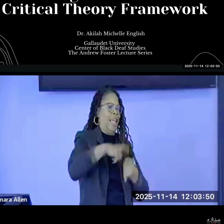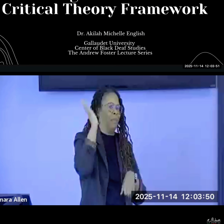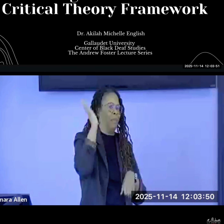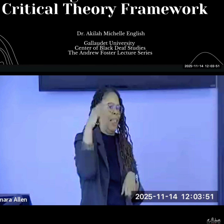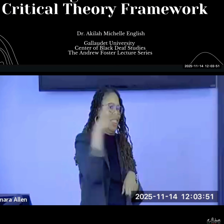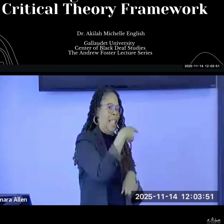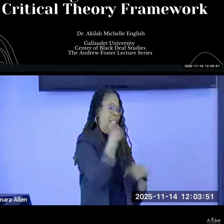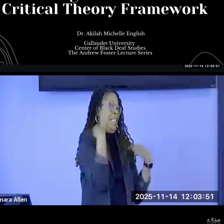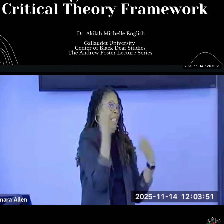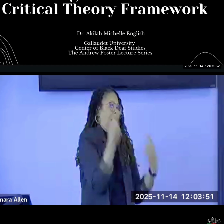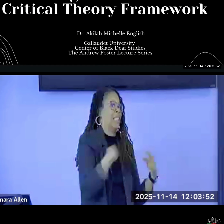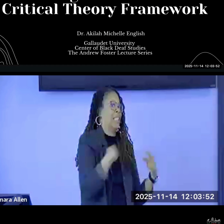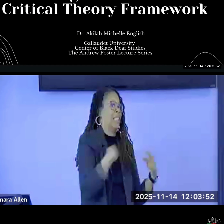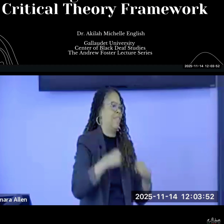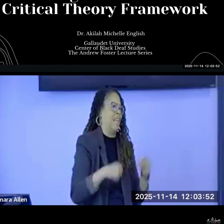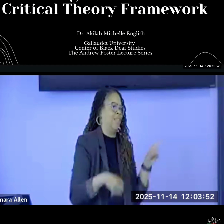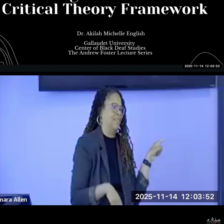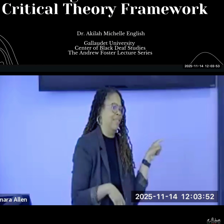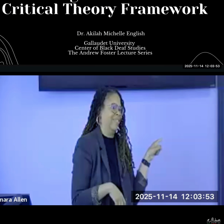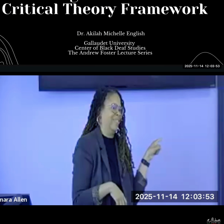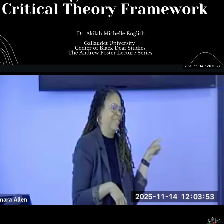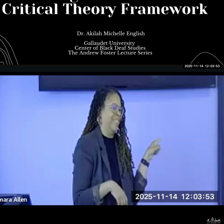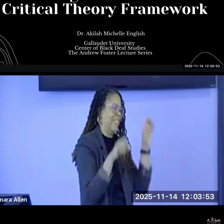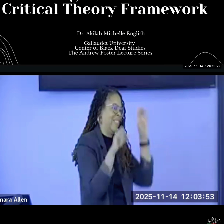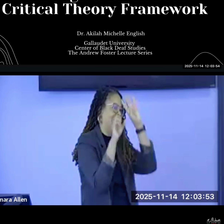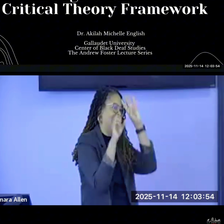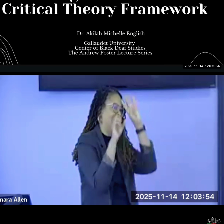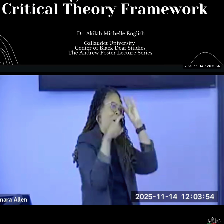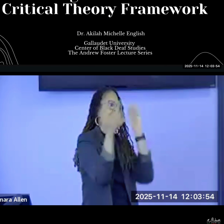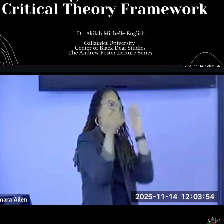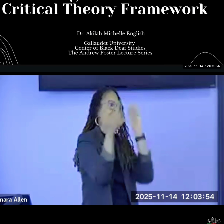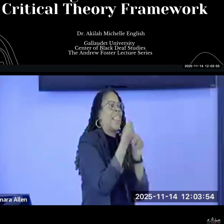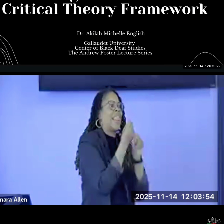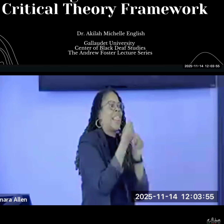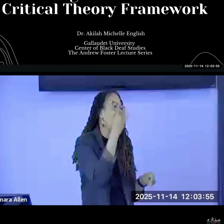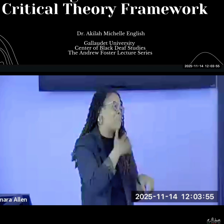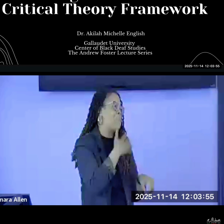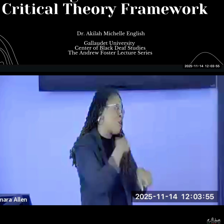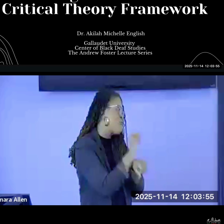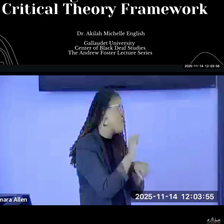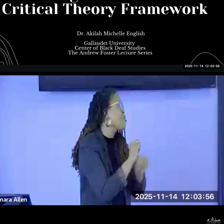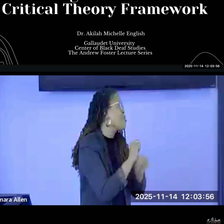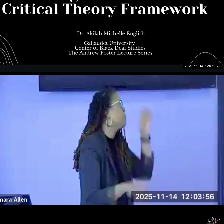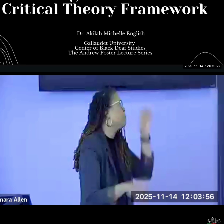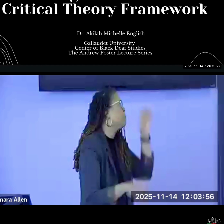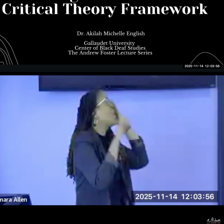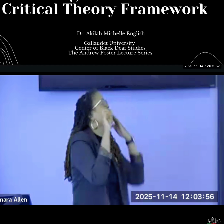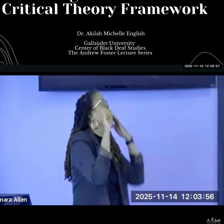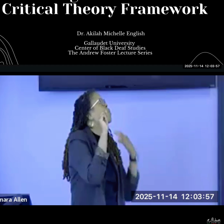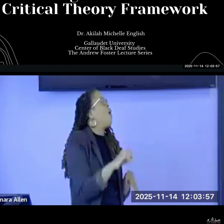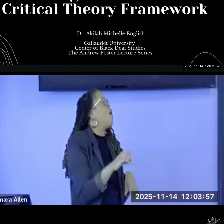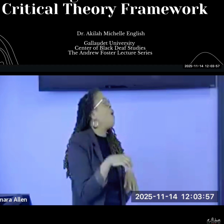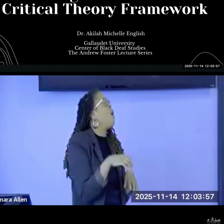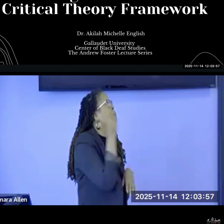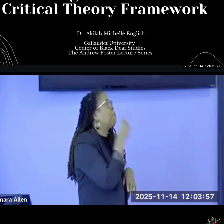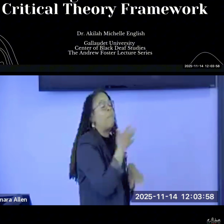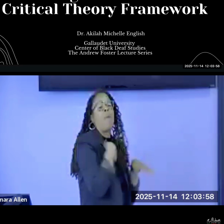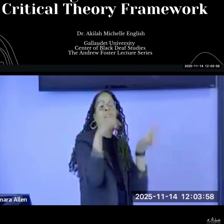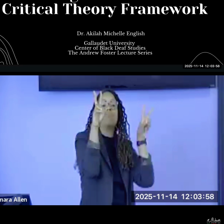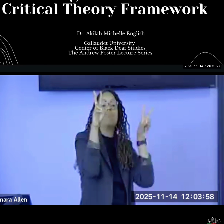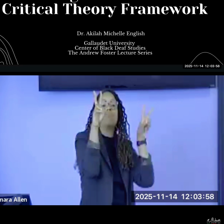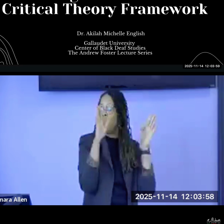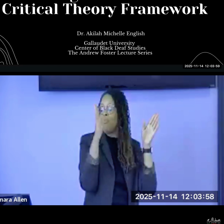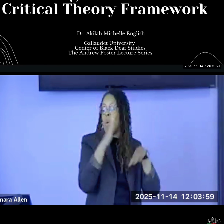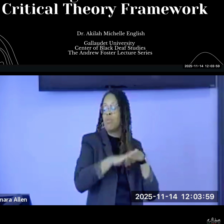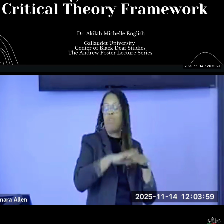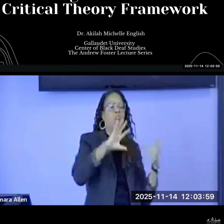my first presentation with my dissertation since after my defense. So you all are fortunate to be here